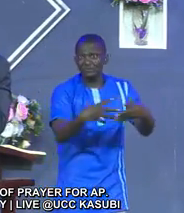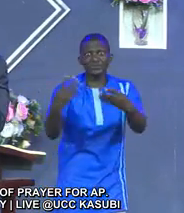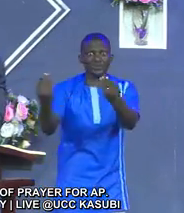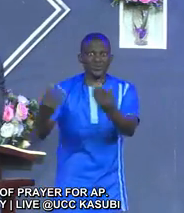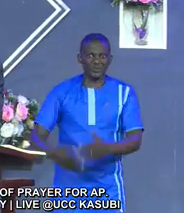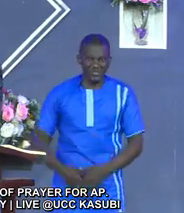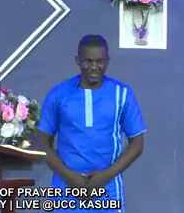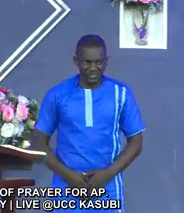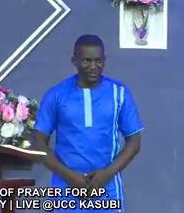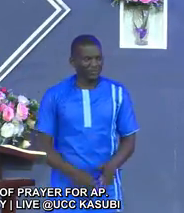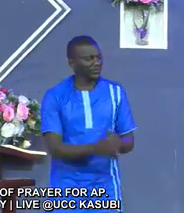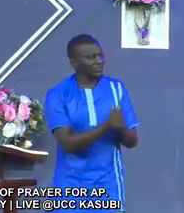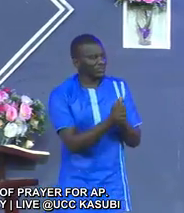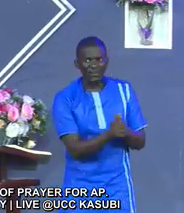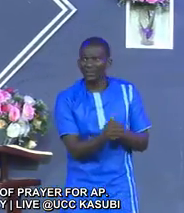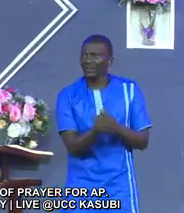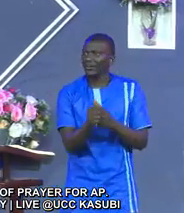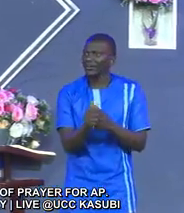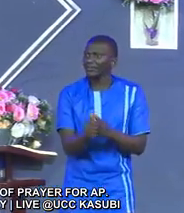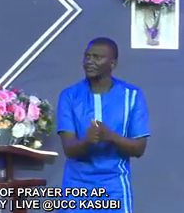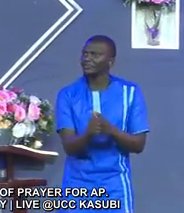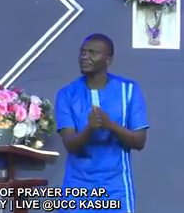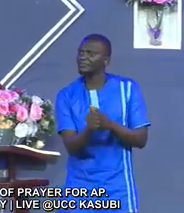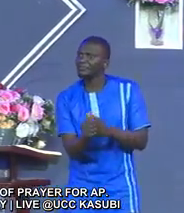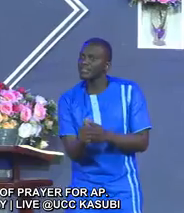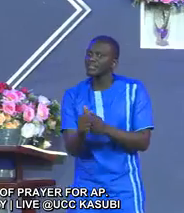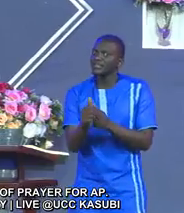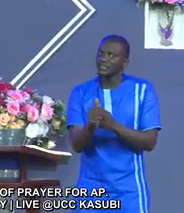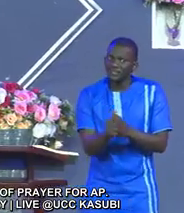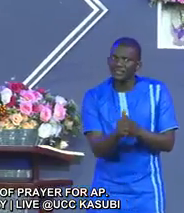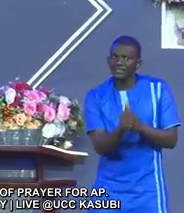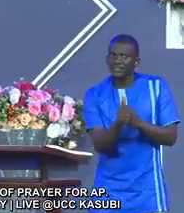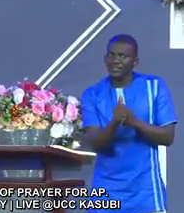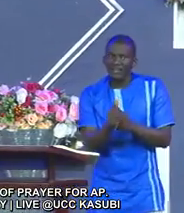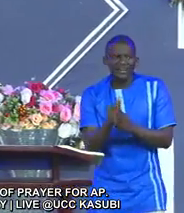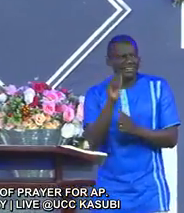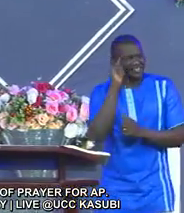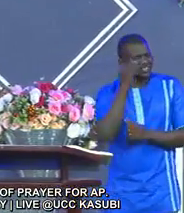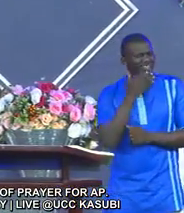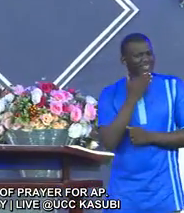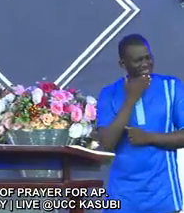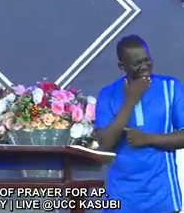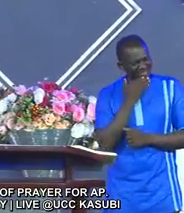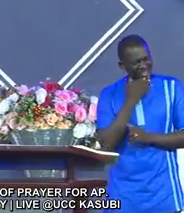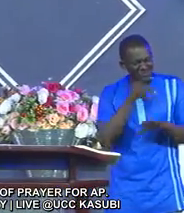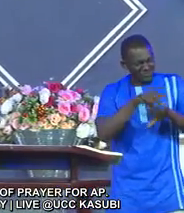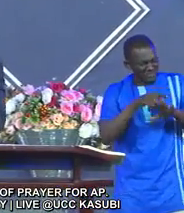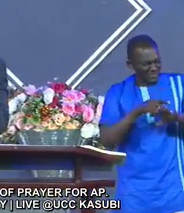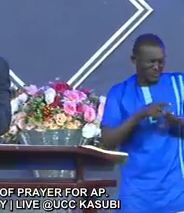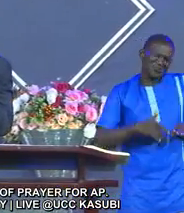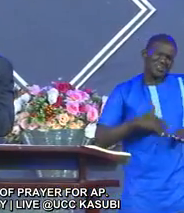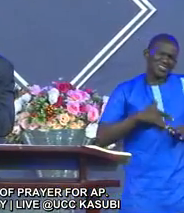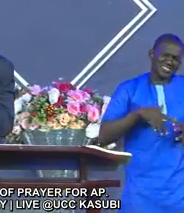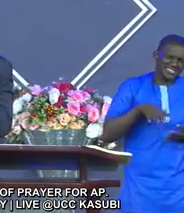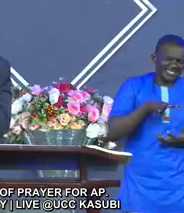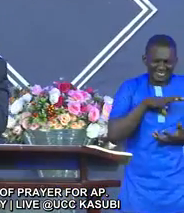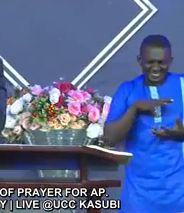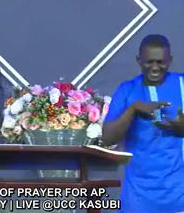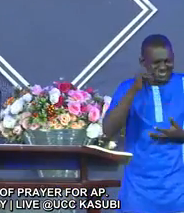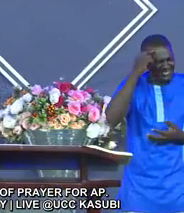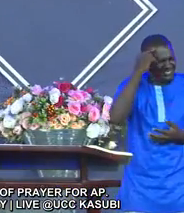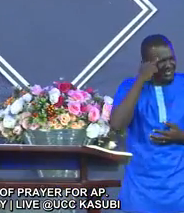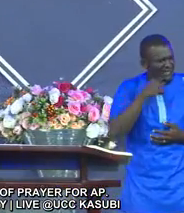Ne batandika okutambula. And they began to move. Ndoza nti Petero yatawana mbirowoozo. I believe Peter was disturbed in his mind. Kakati